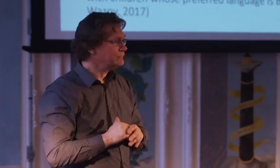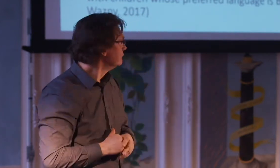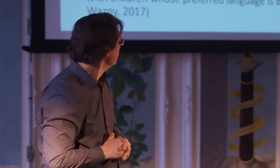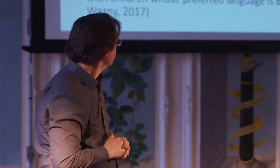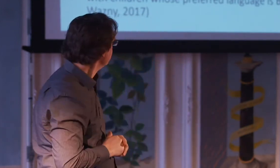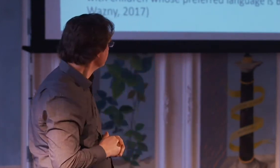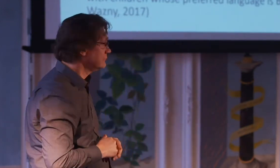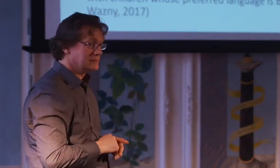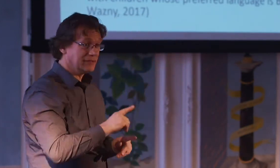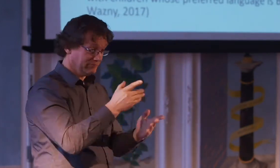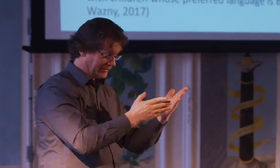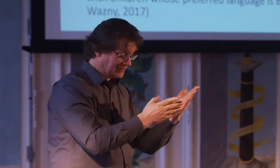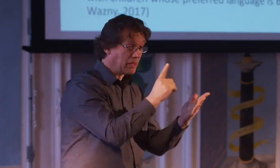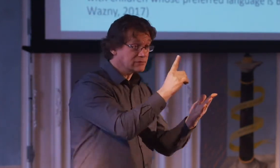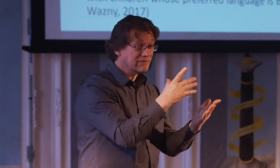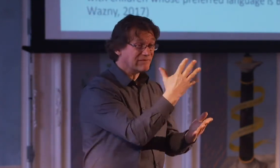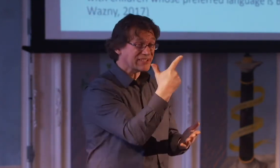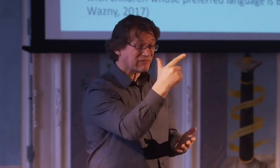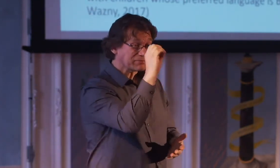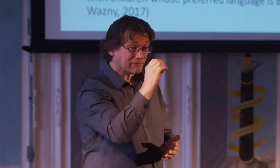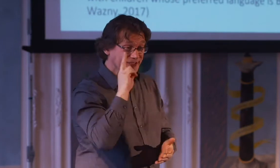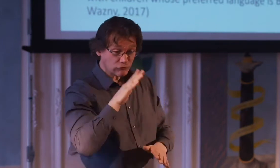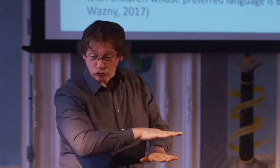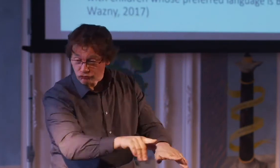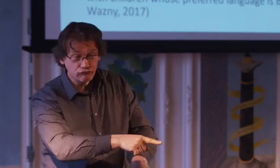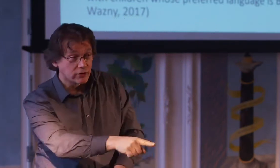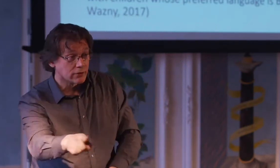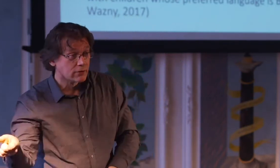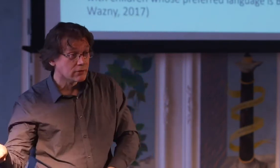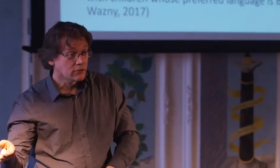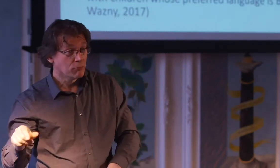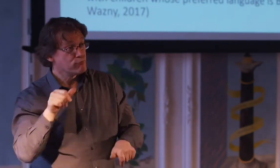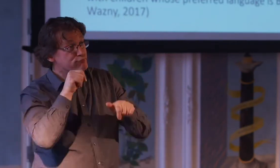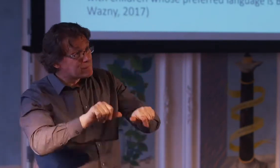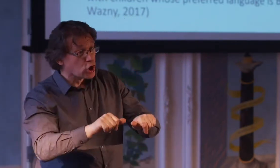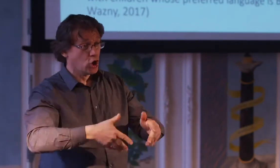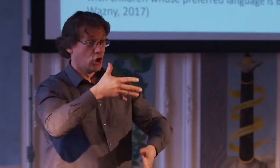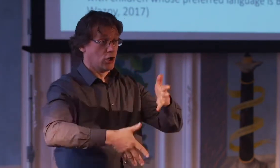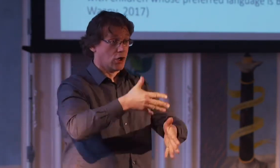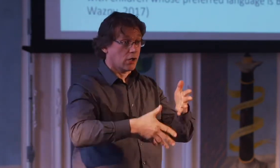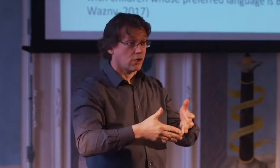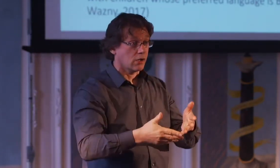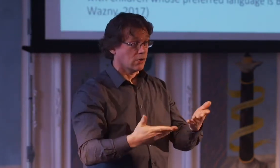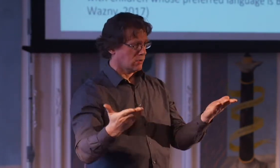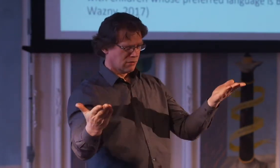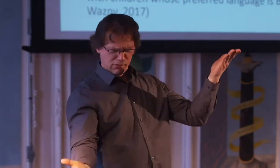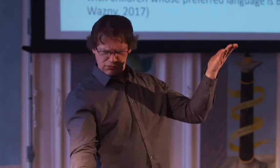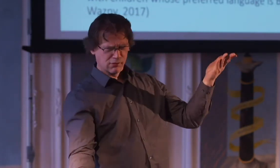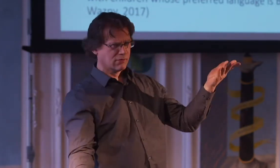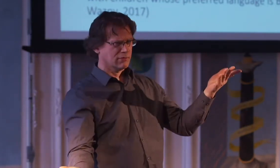to a higher qualification or an advanced higher. But 57% of deaf children prefer to access